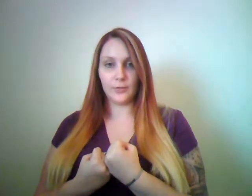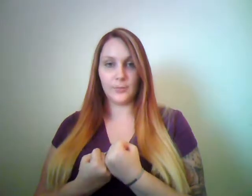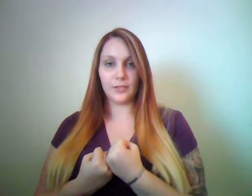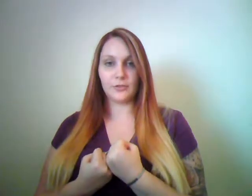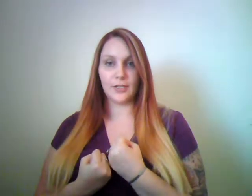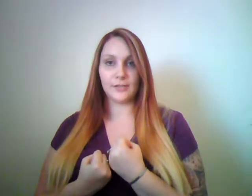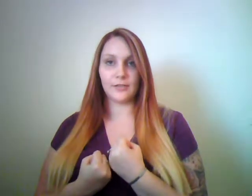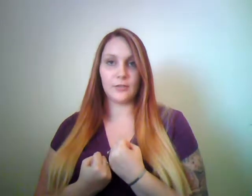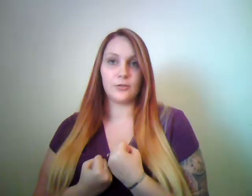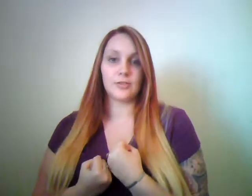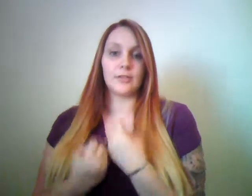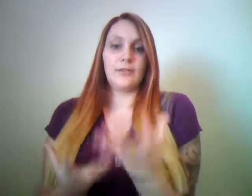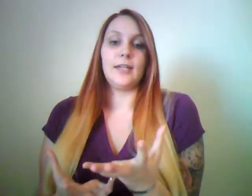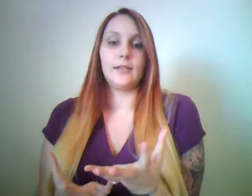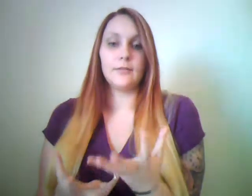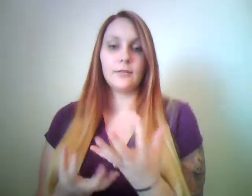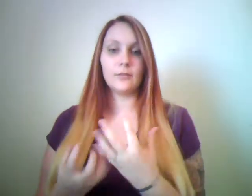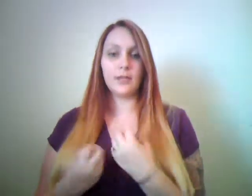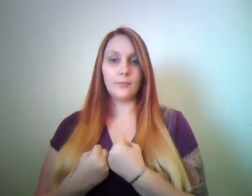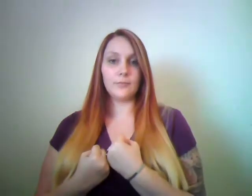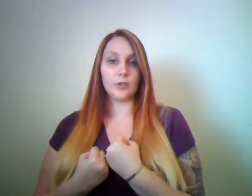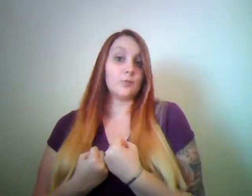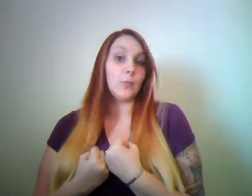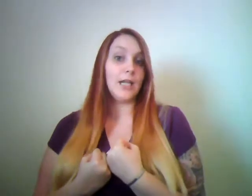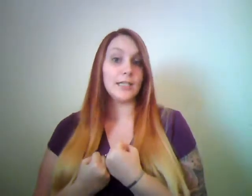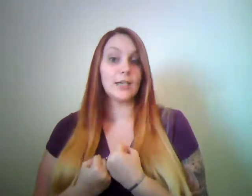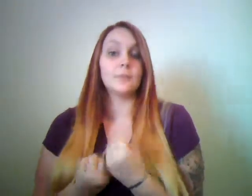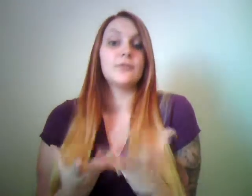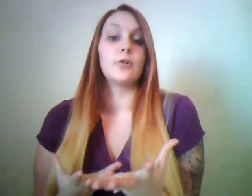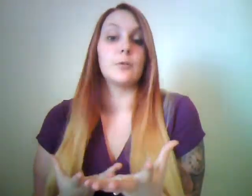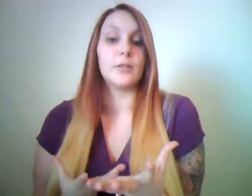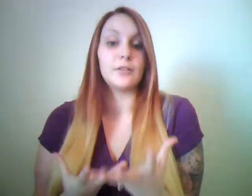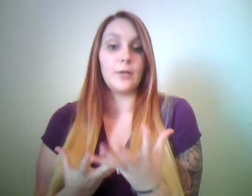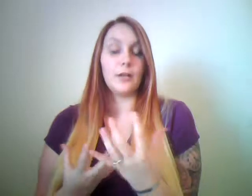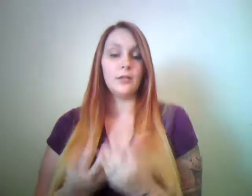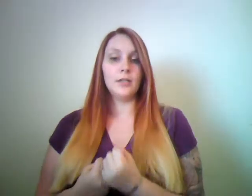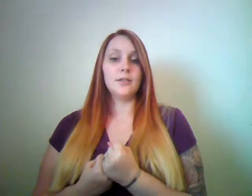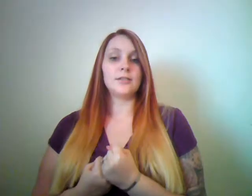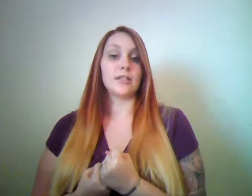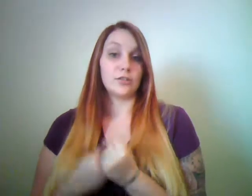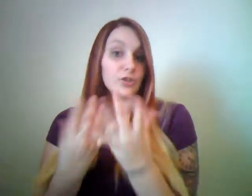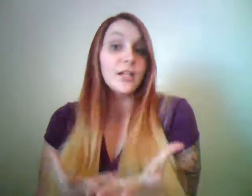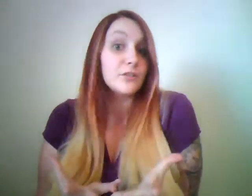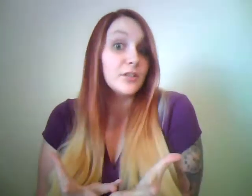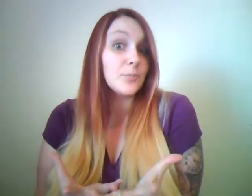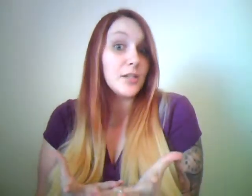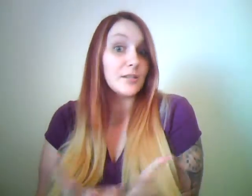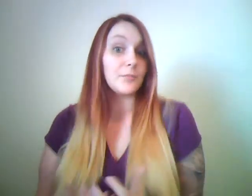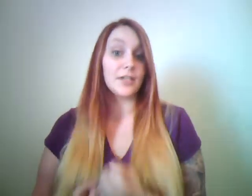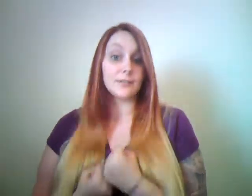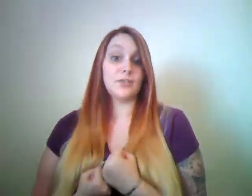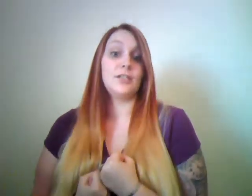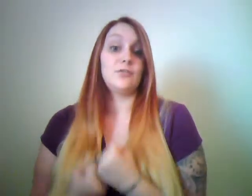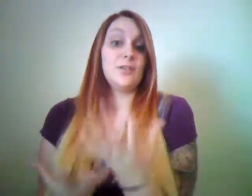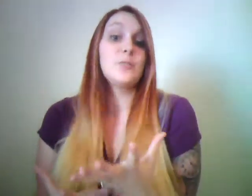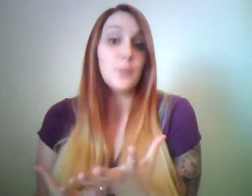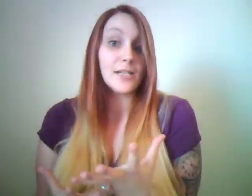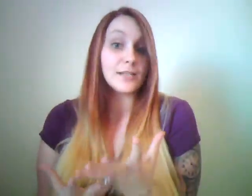at your chest, and you're just going to like your body comes forward as well. It's like you're trying to express something. I'm trying to express this to